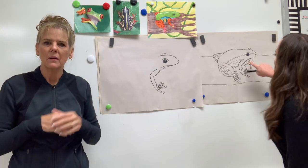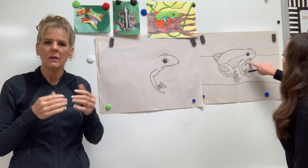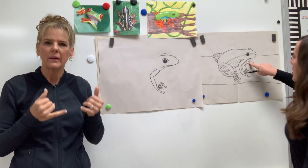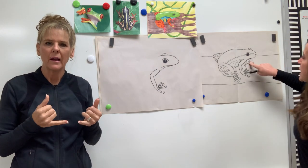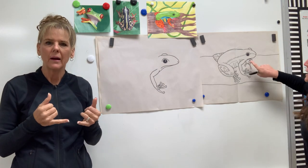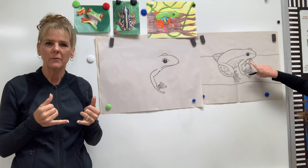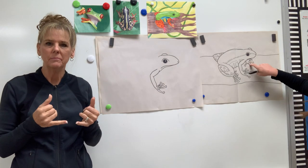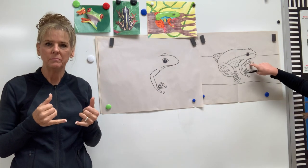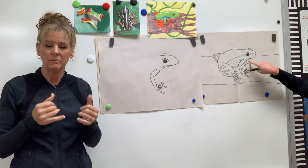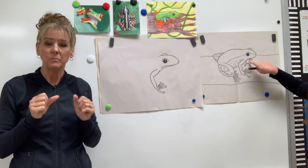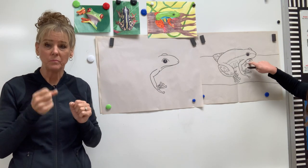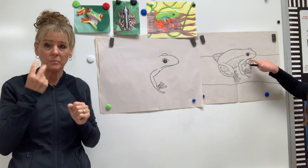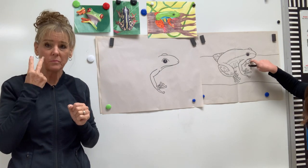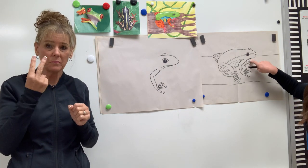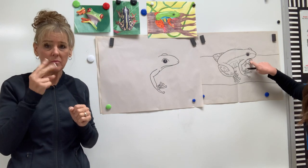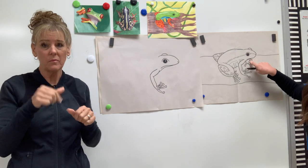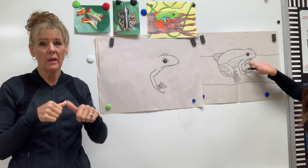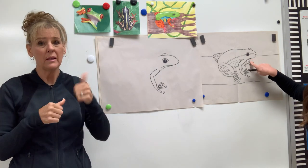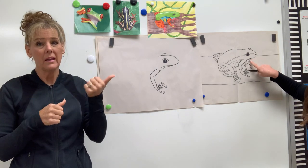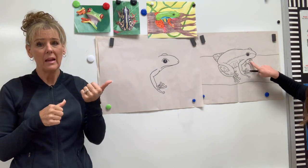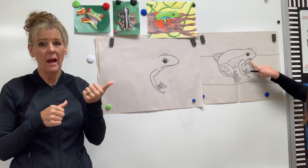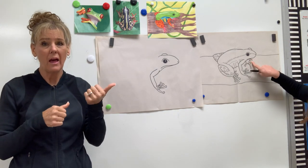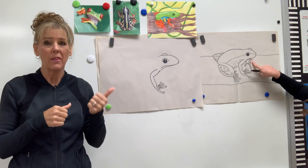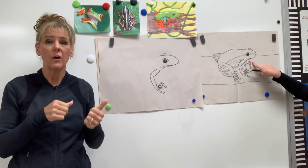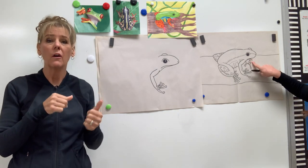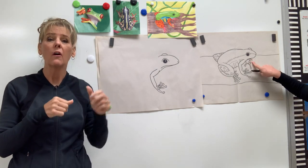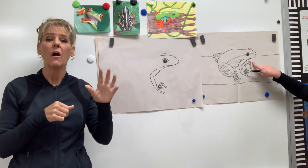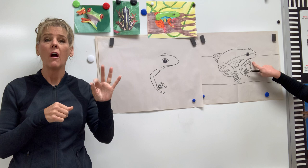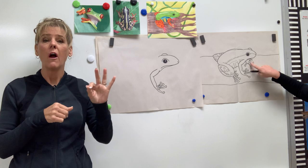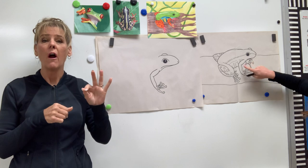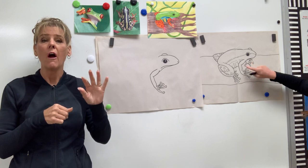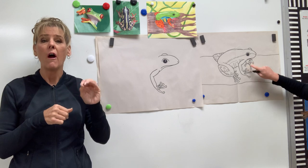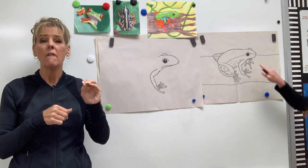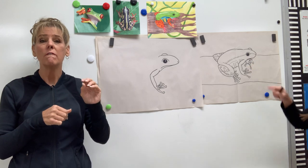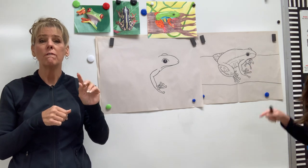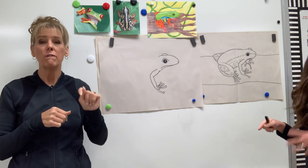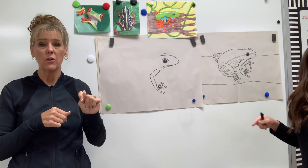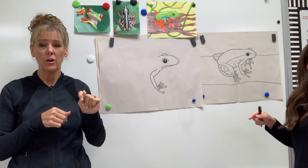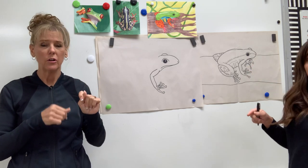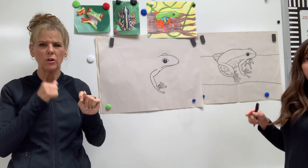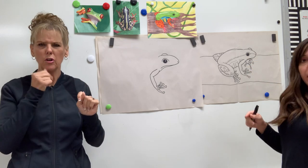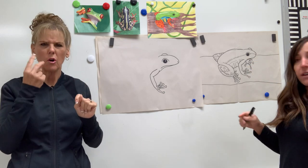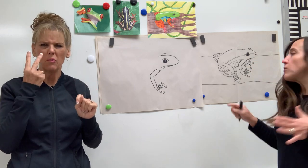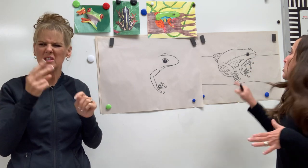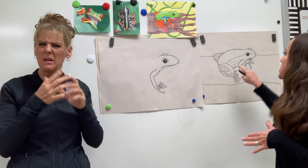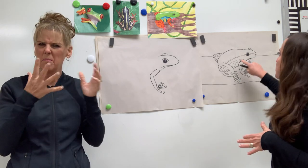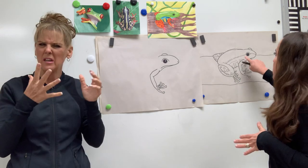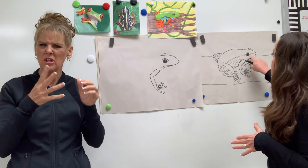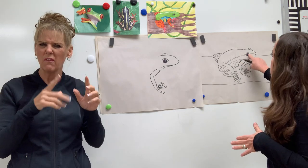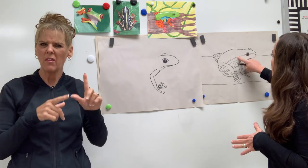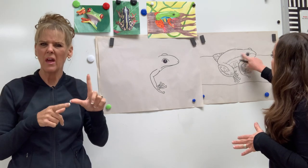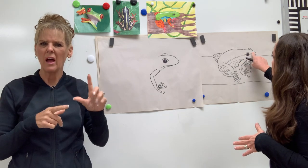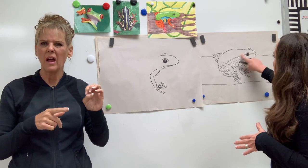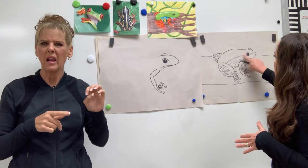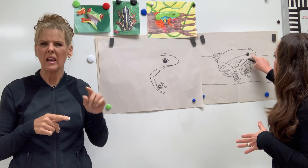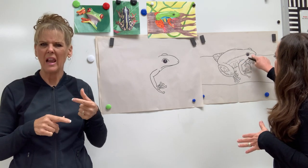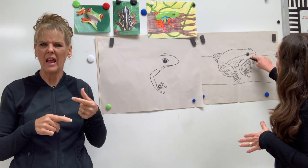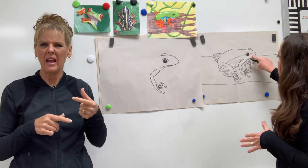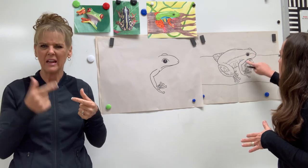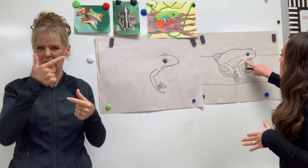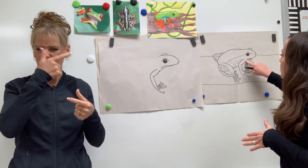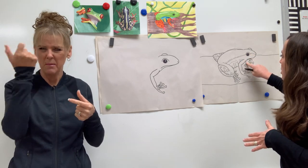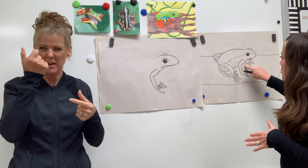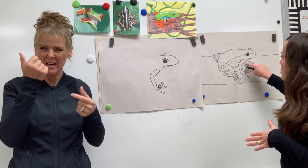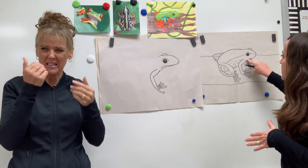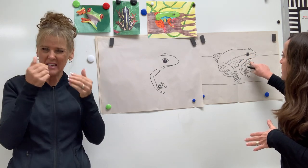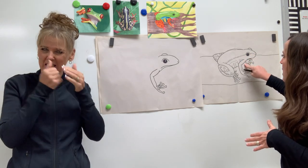Now, we can see the other foot on the other side. And you don't see much of the leg, of course, because it's hiding behind his